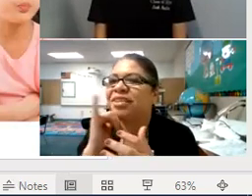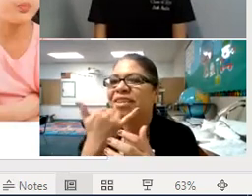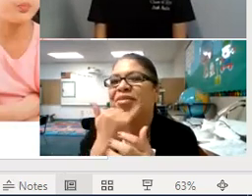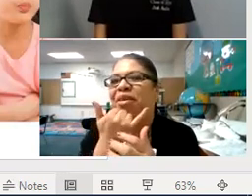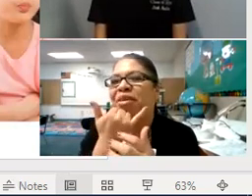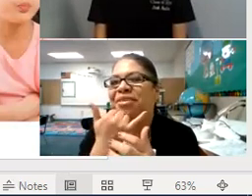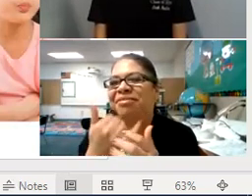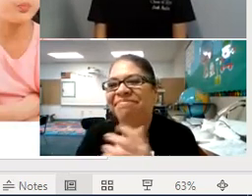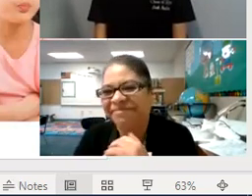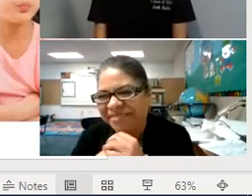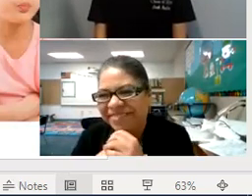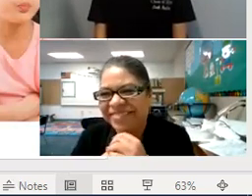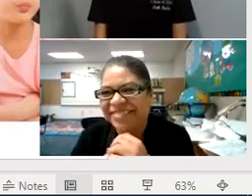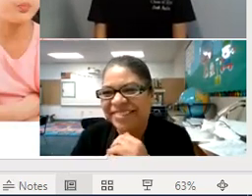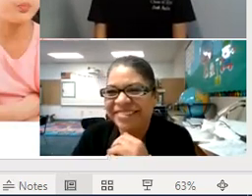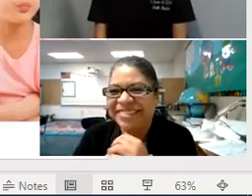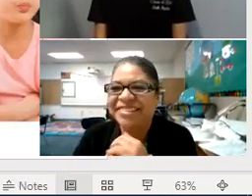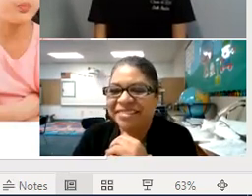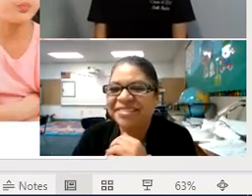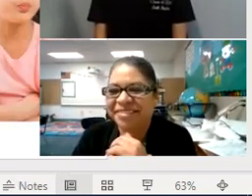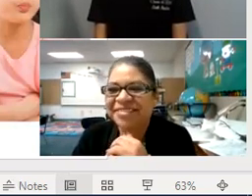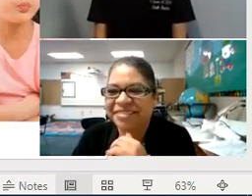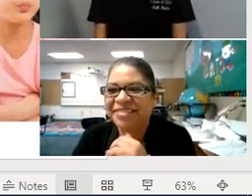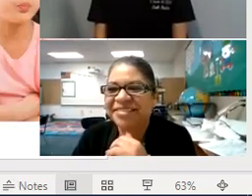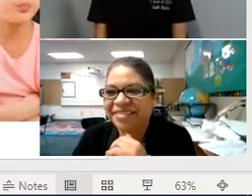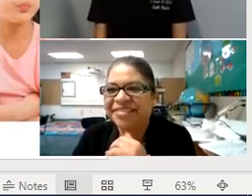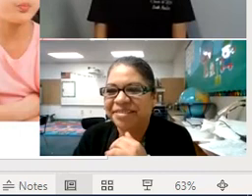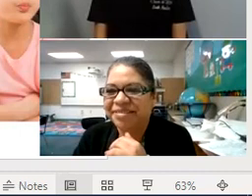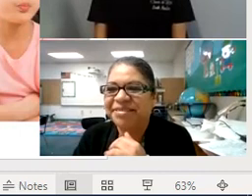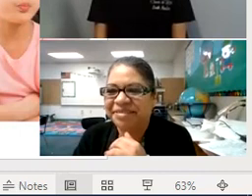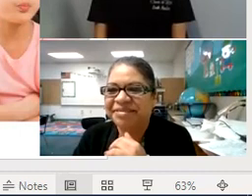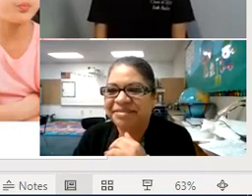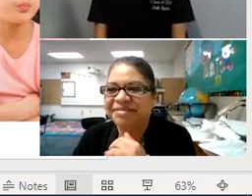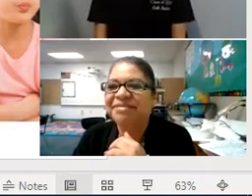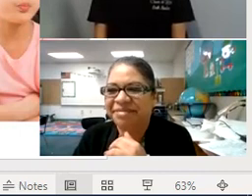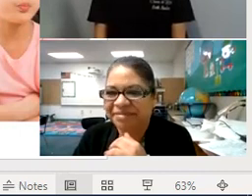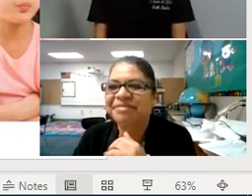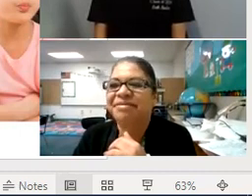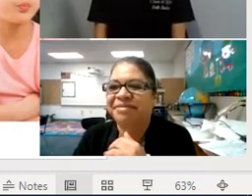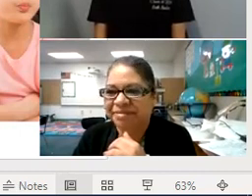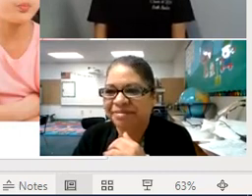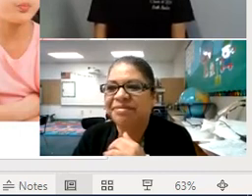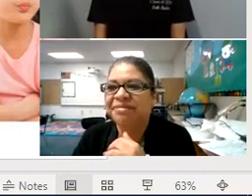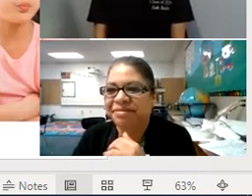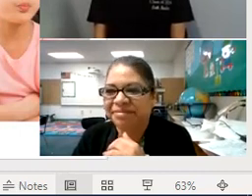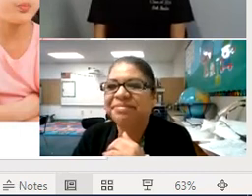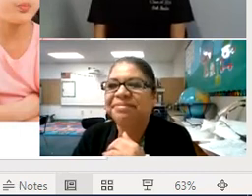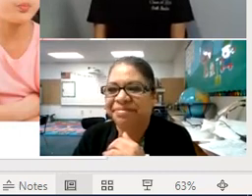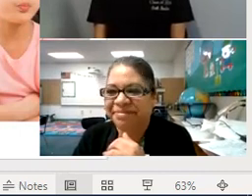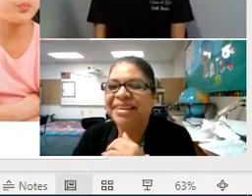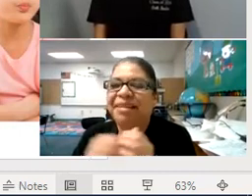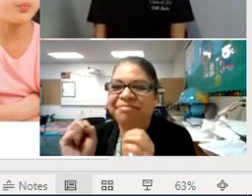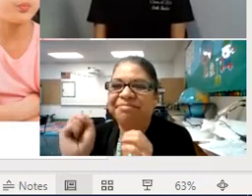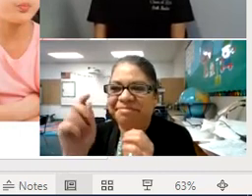Yeah. Yeah. I do the same thing. I have to like remind myself, oh wait, no.